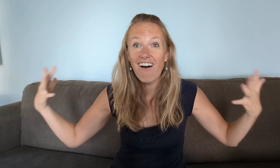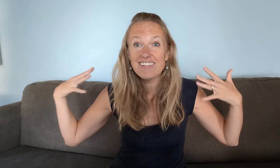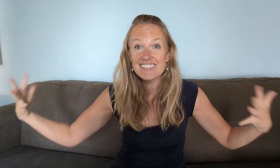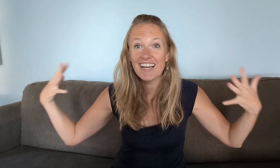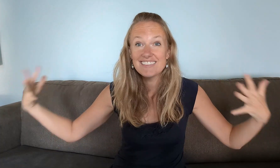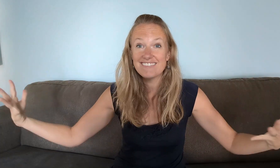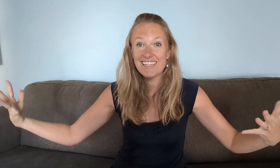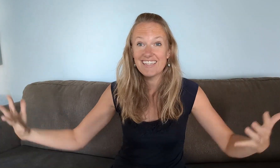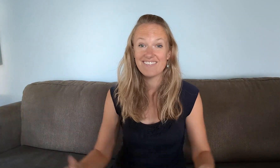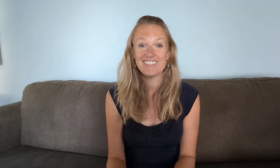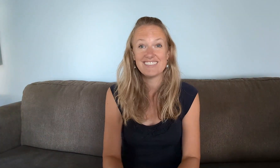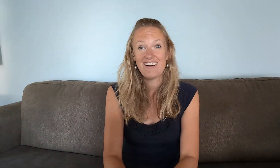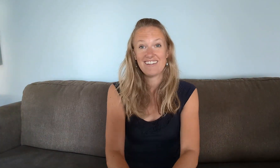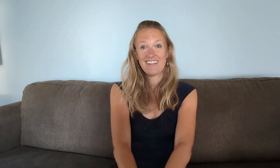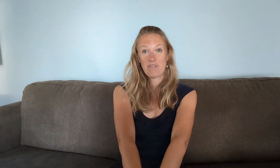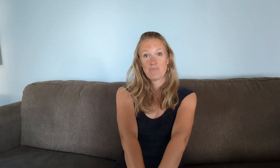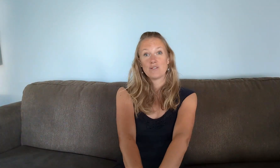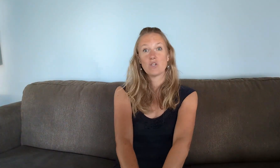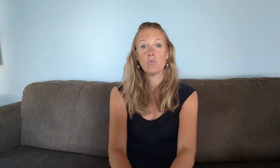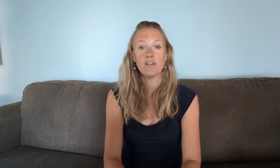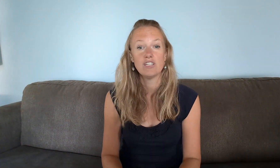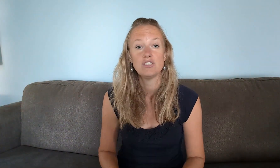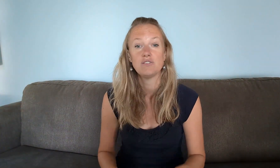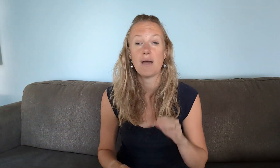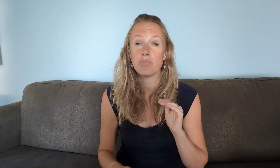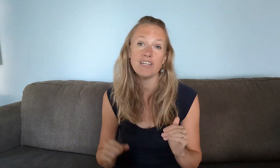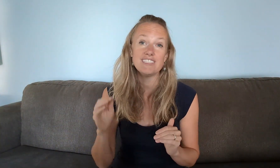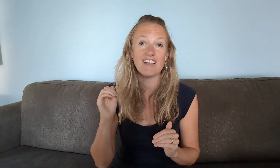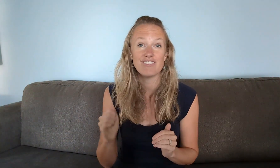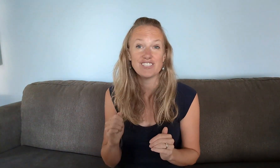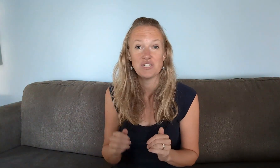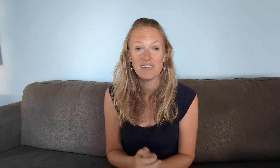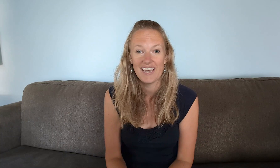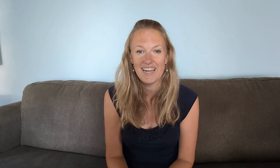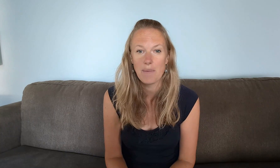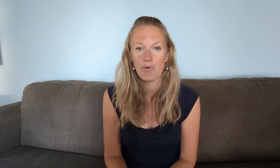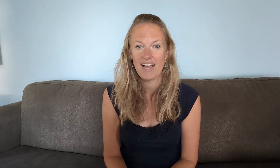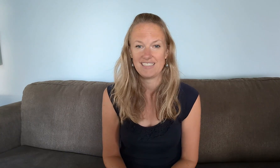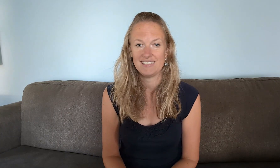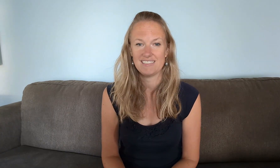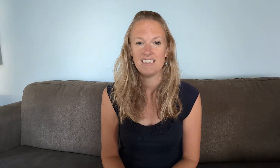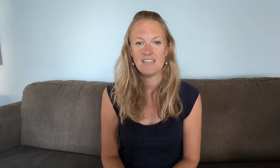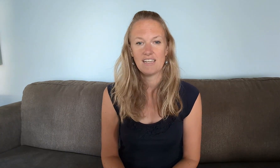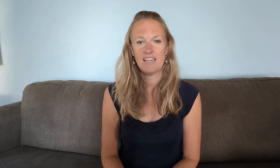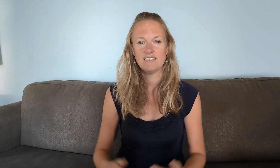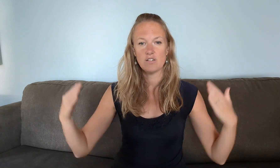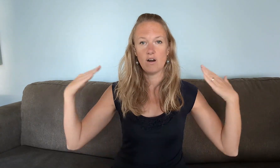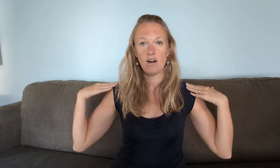the signs you need for this song. So we are going to do that bridge and verse 2 again and practice. Okay? So all